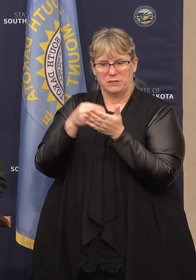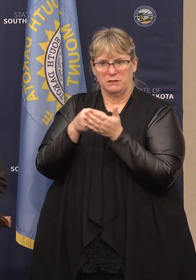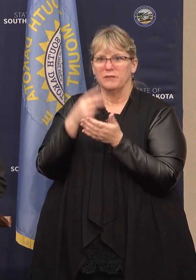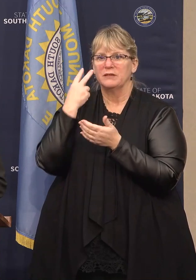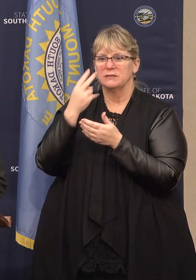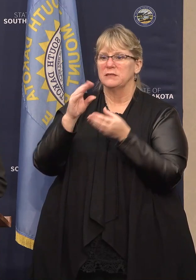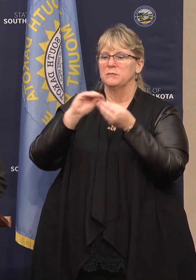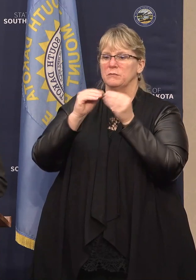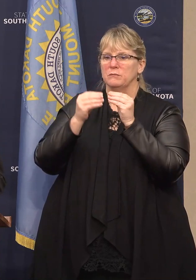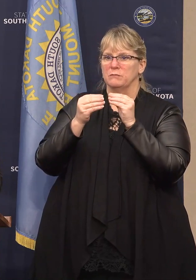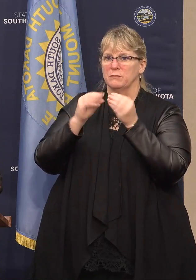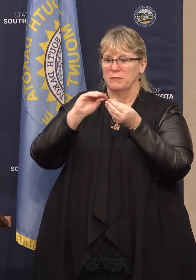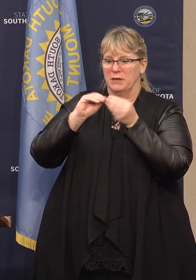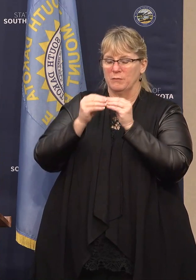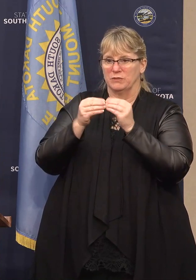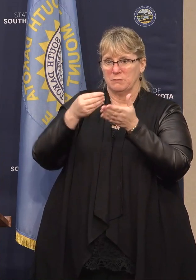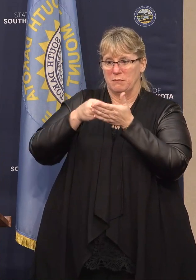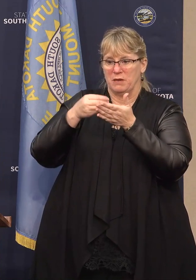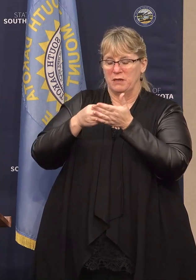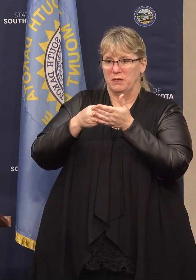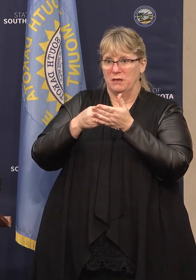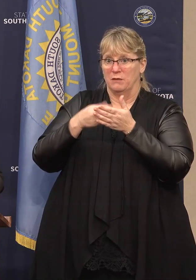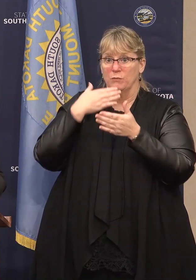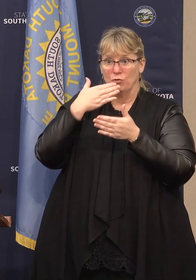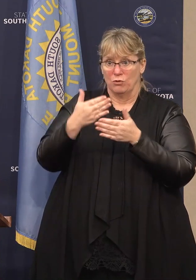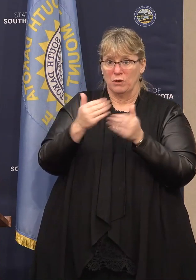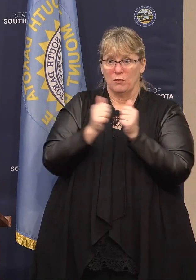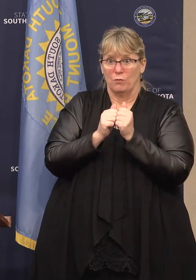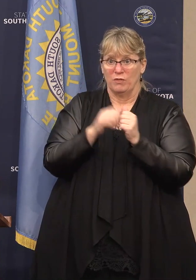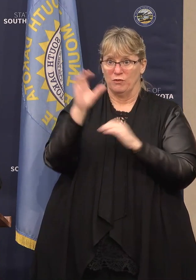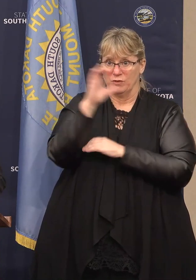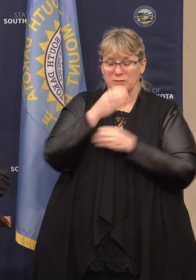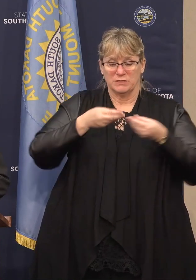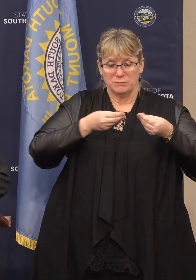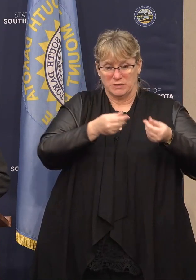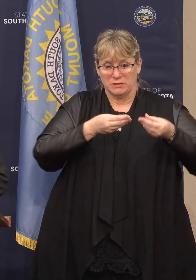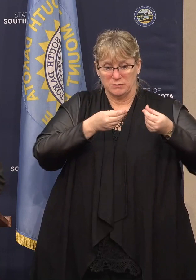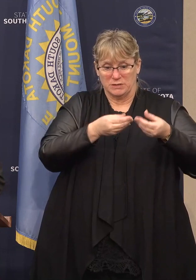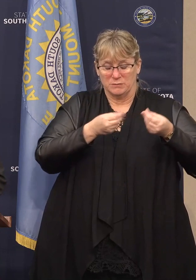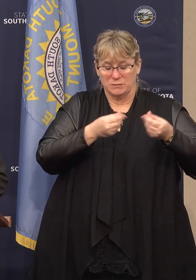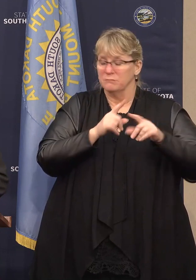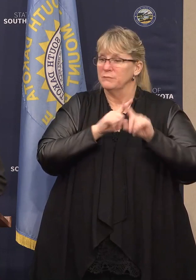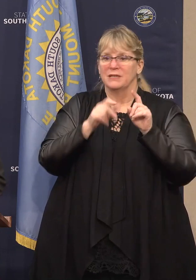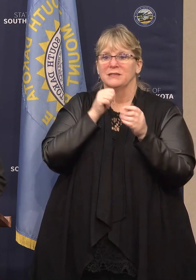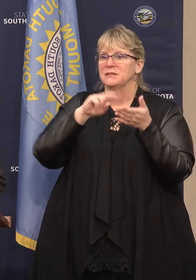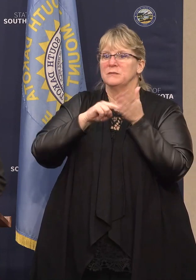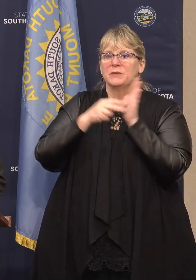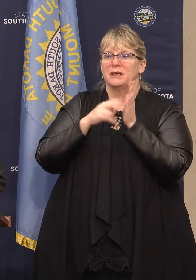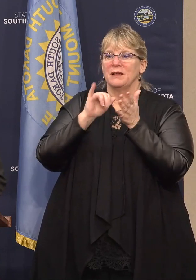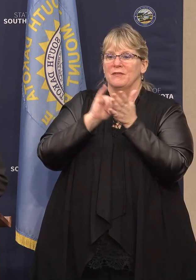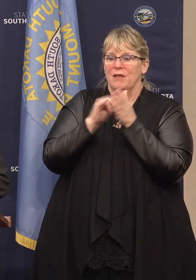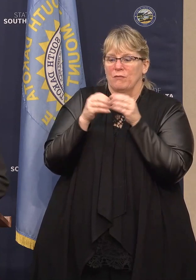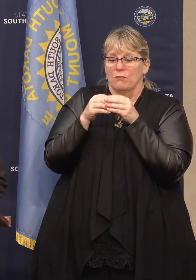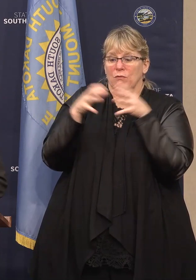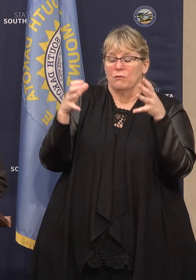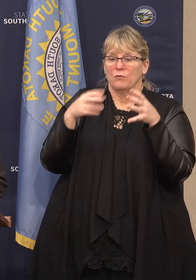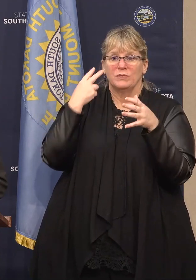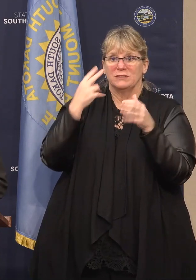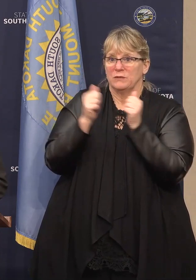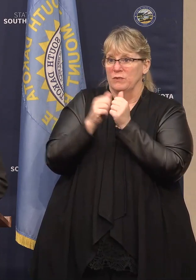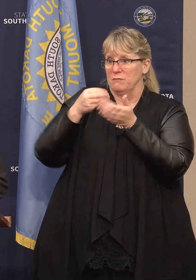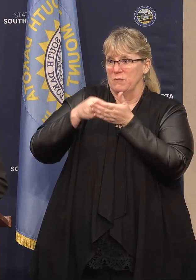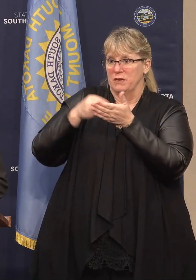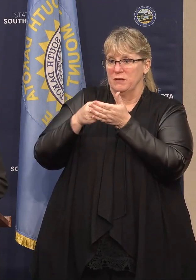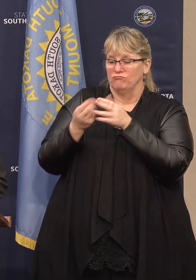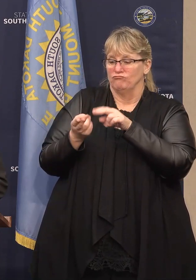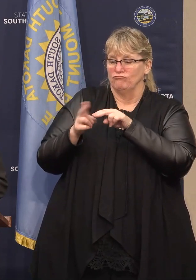revenue numbers that will be good, reflecting a lot of Christmas spending, end of the year spending, but that doesn't mean that the kind of growth that we've seen in revenue in the state of